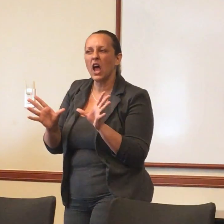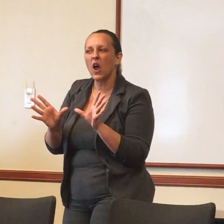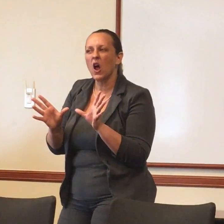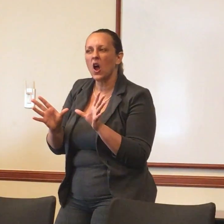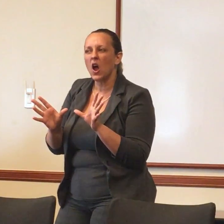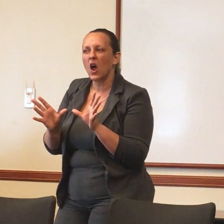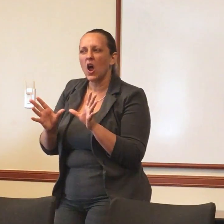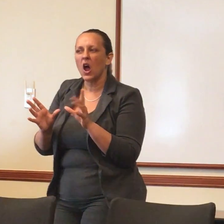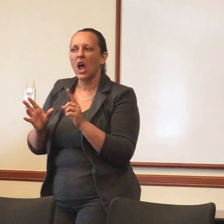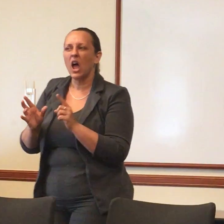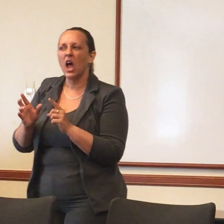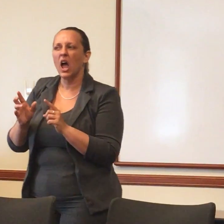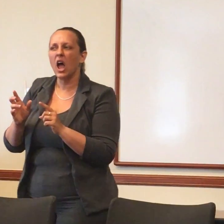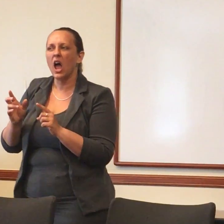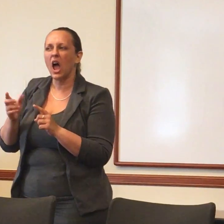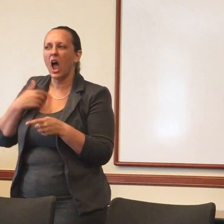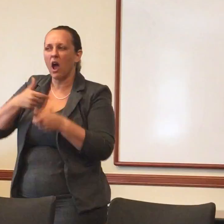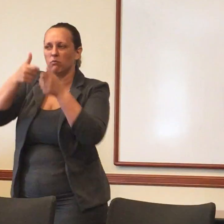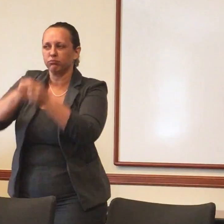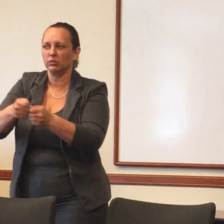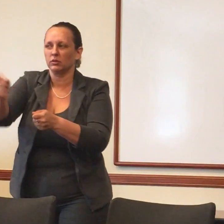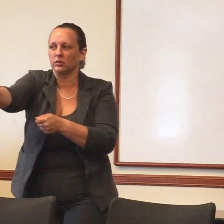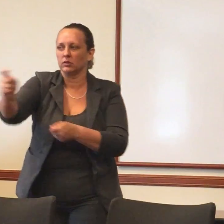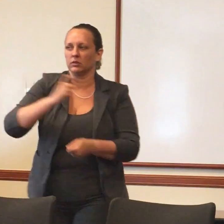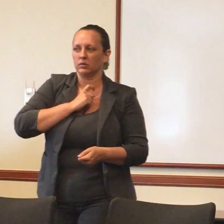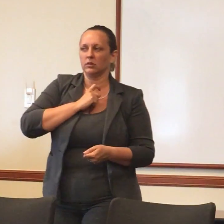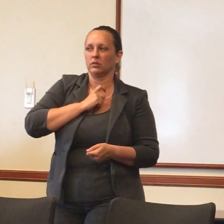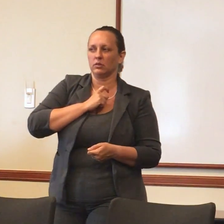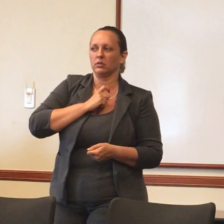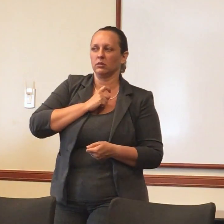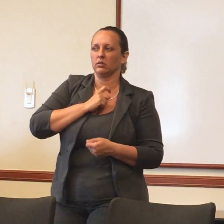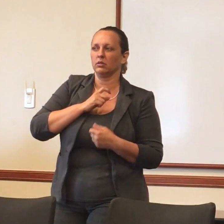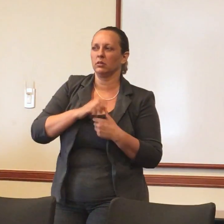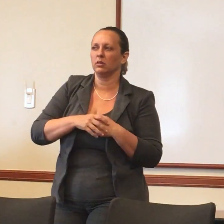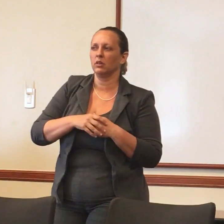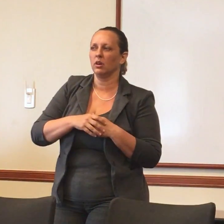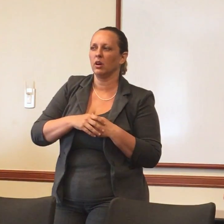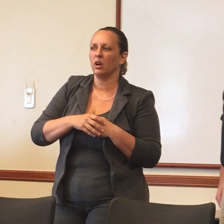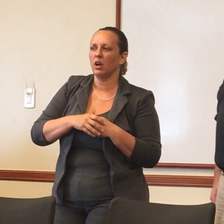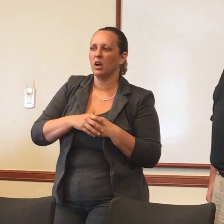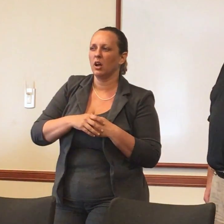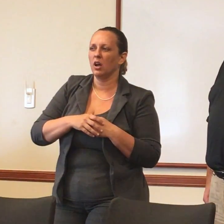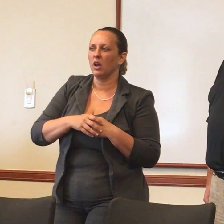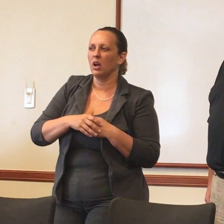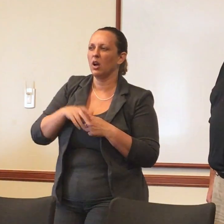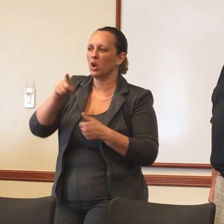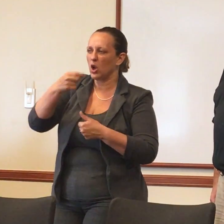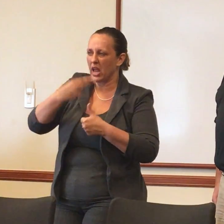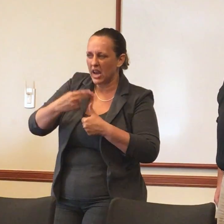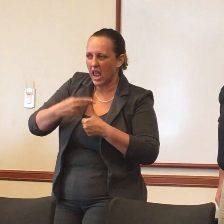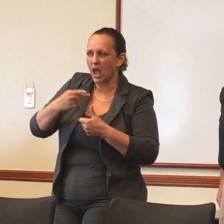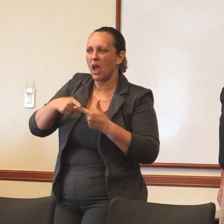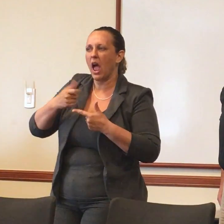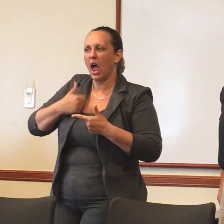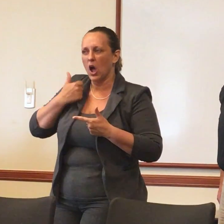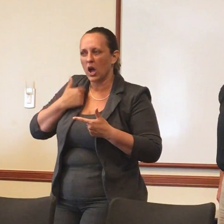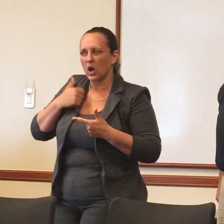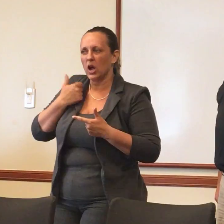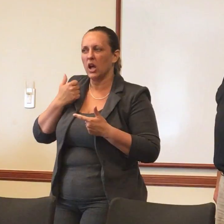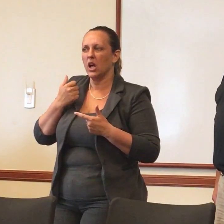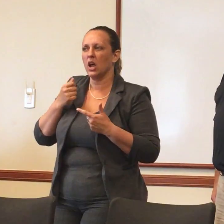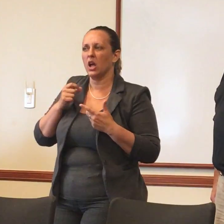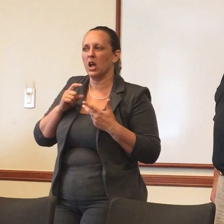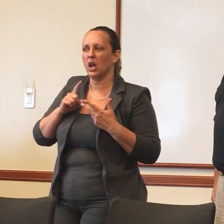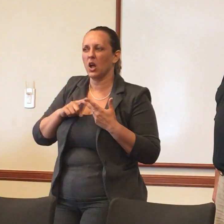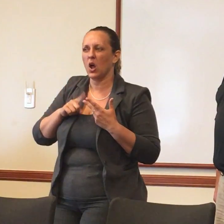How clear is the texting for 911? I mean, you put your name and your